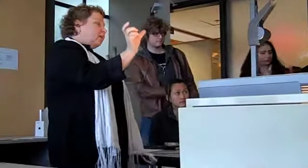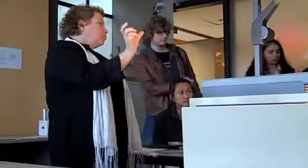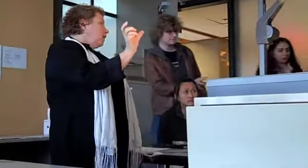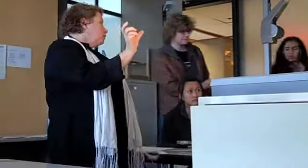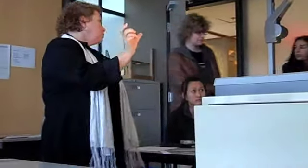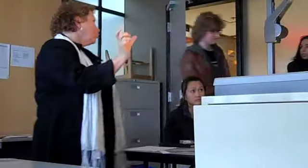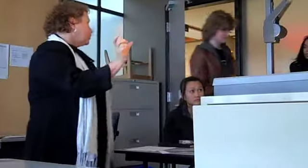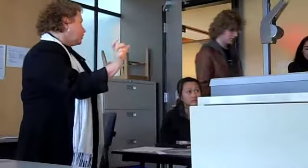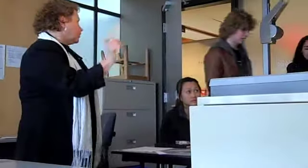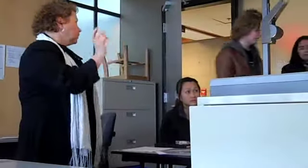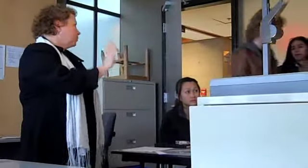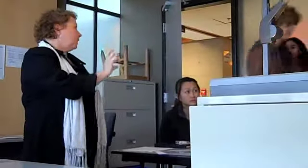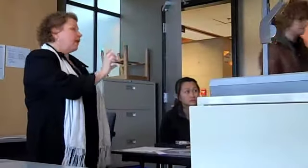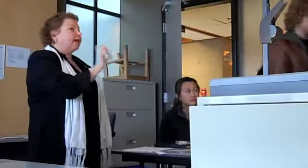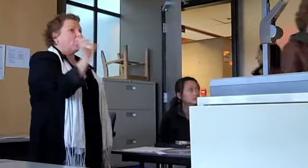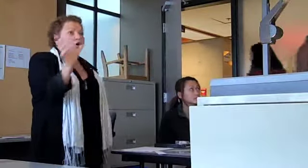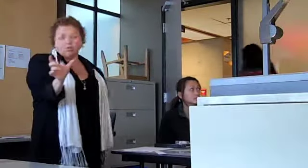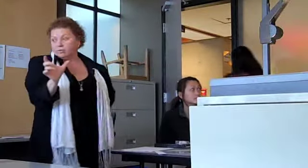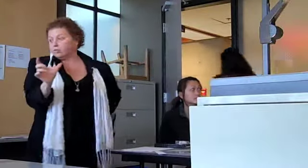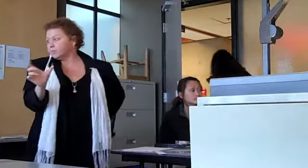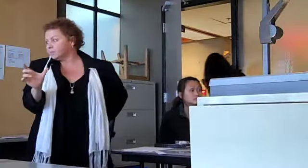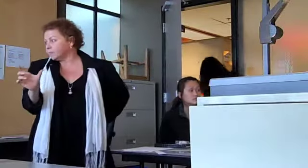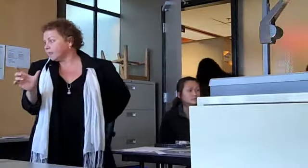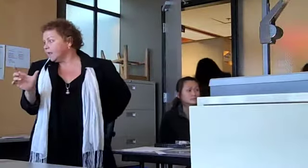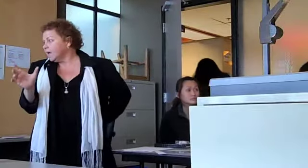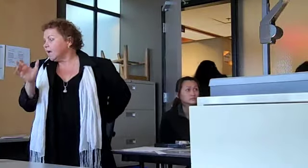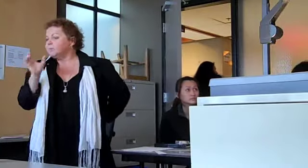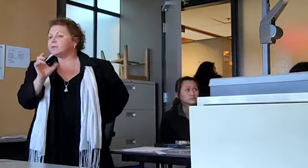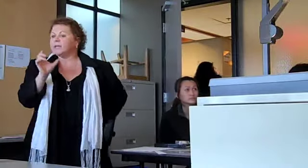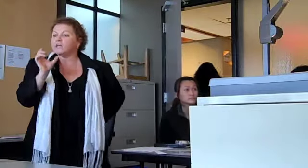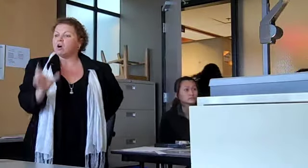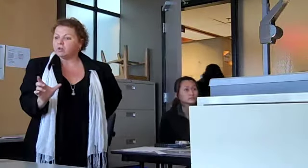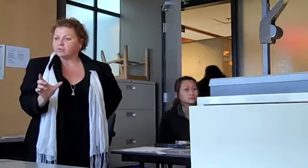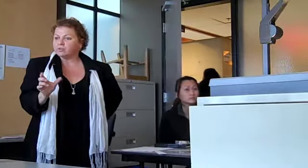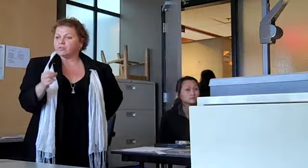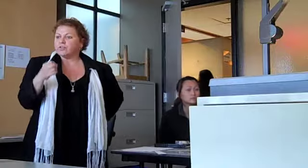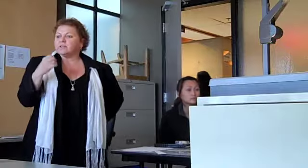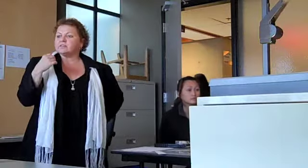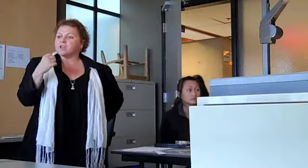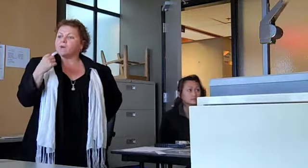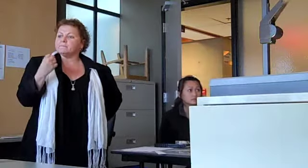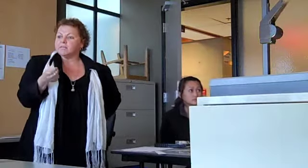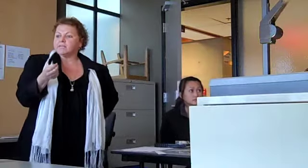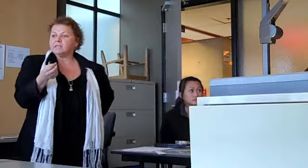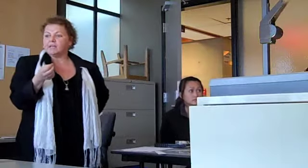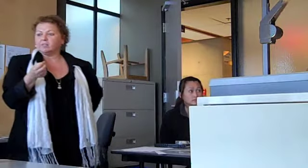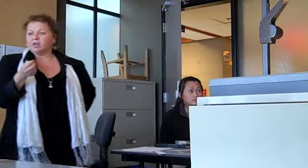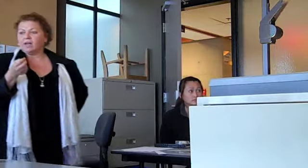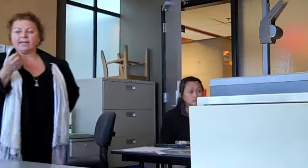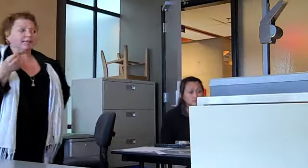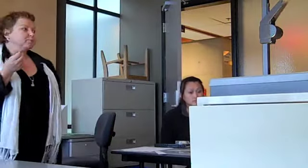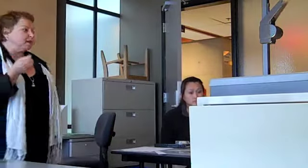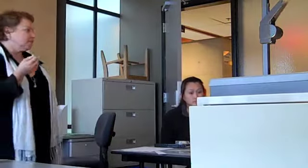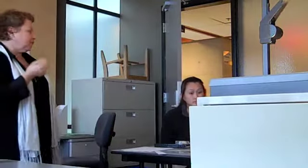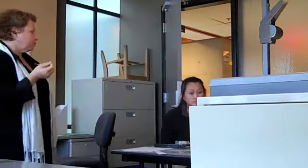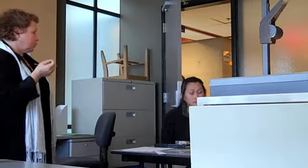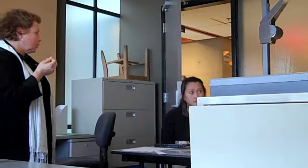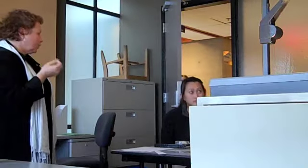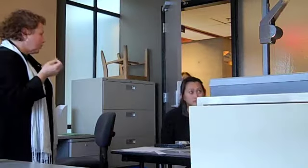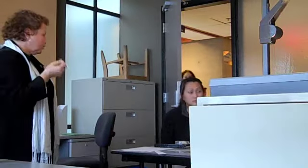afterwards that says BA honors. A BA honors does not mean that you've gotten A plus in every course you've